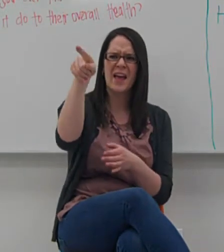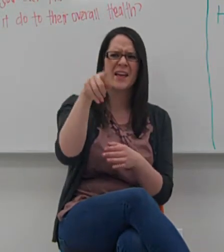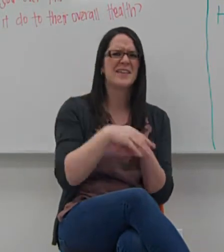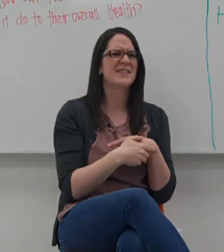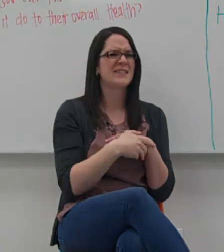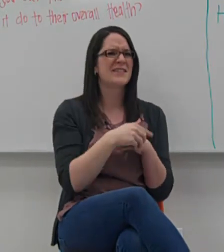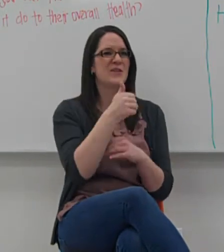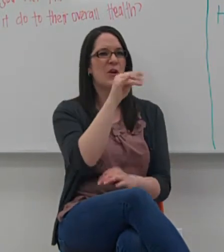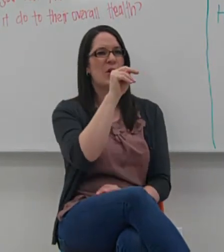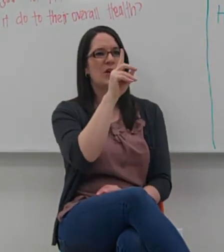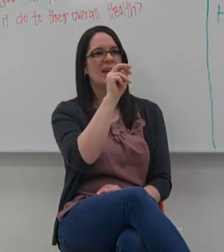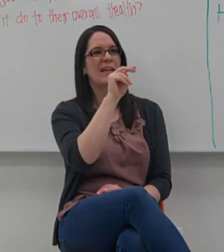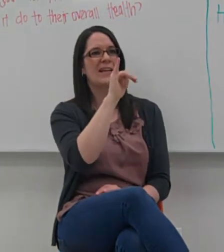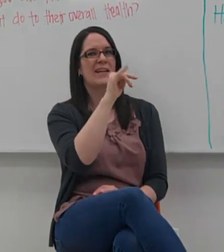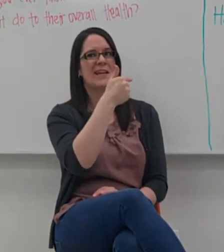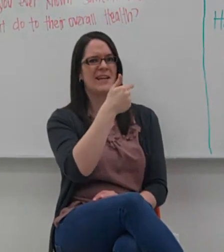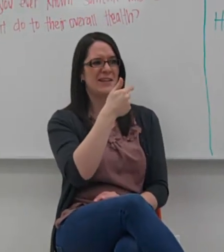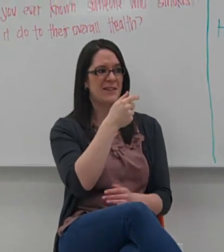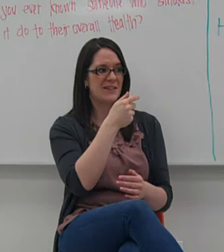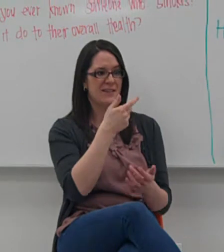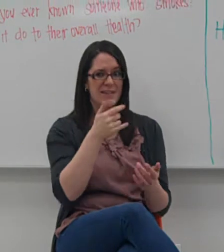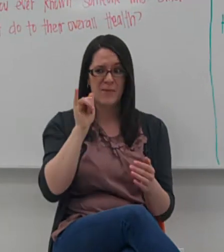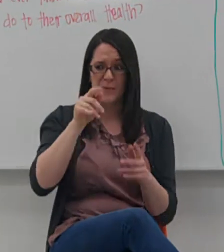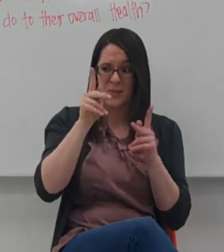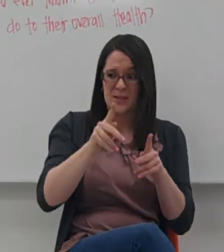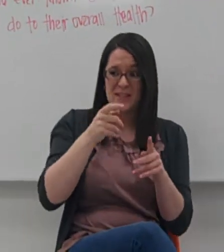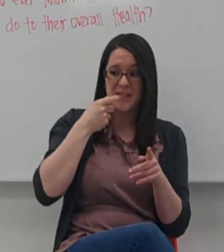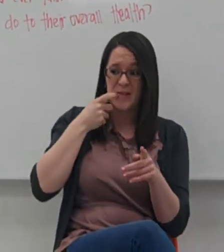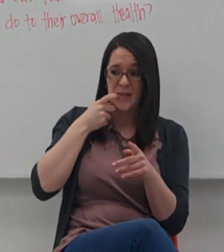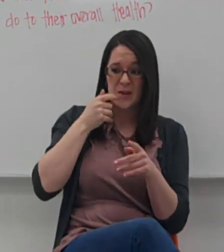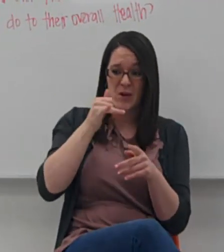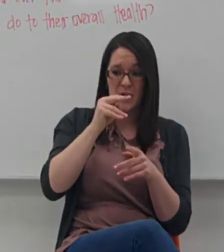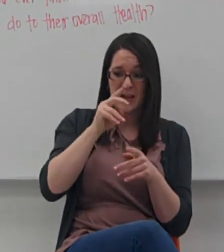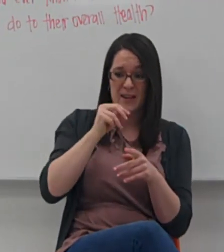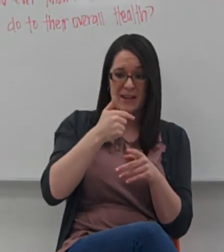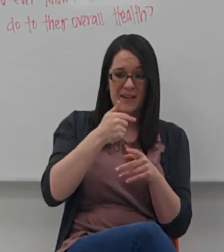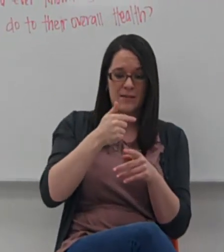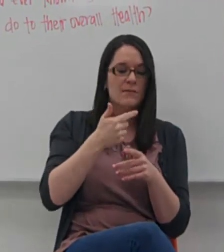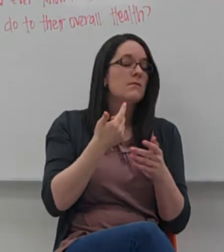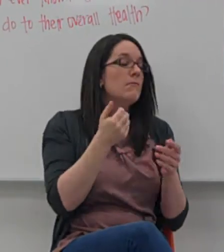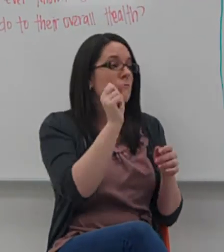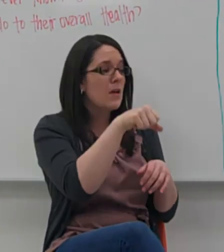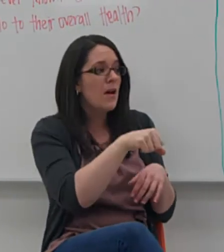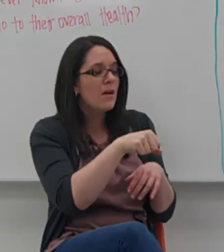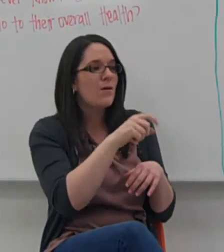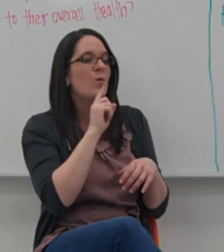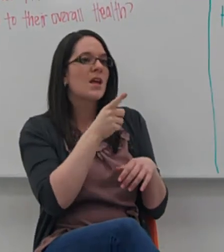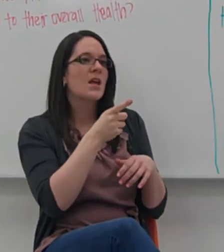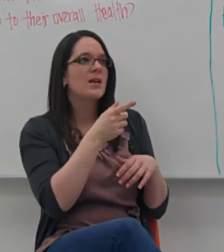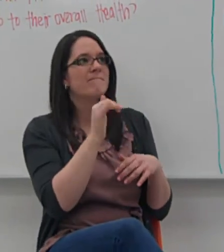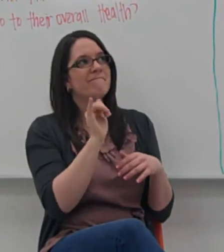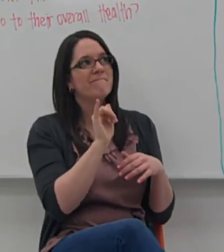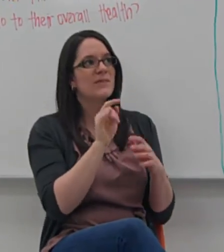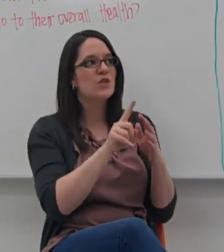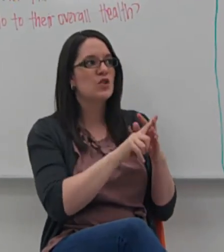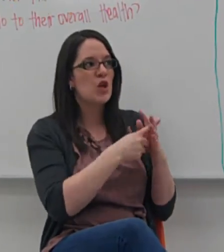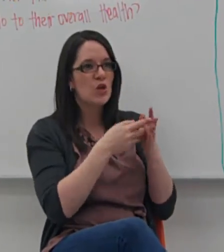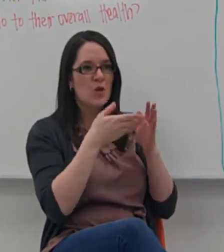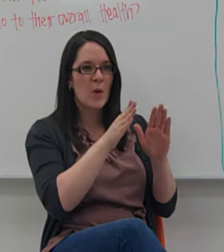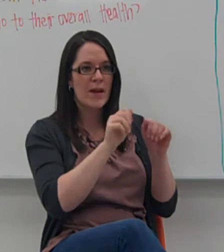who's addicted to gardening? Really? Is it like an obsession? Well, it's kind of like a way to. It started off as a way to cope from he had an Something